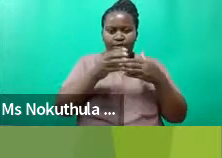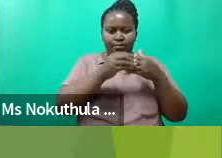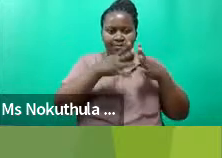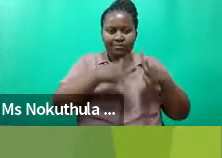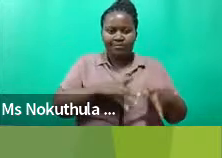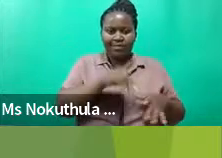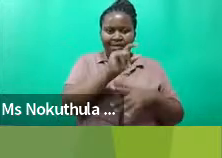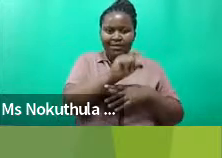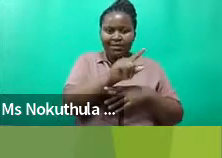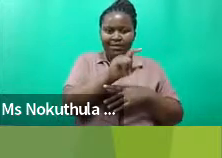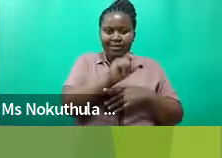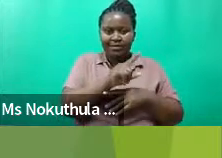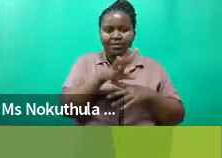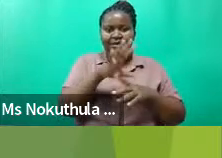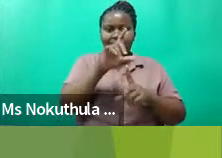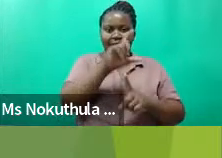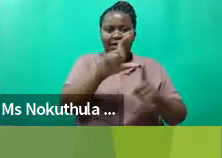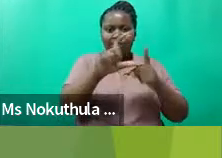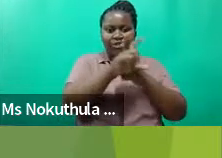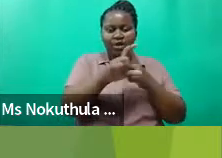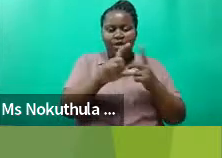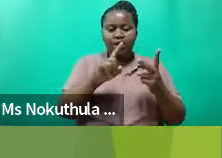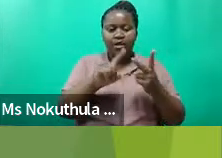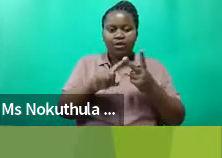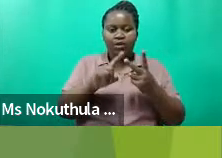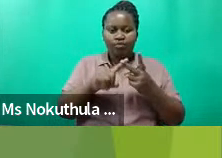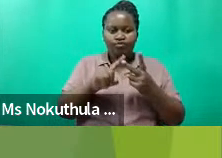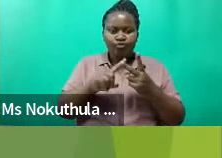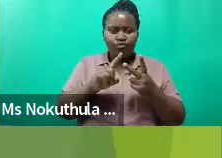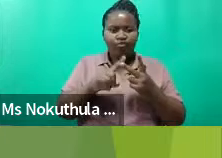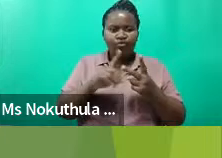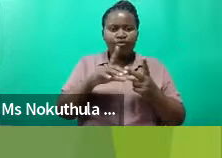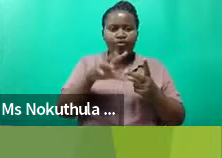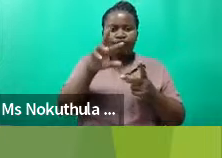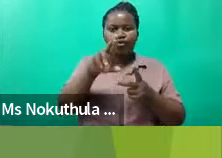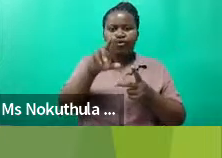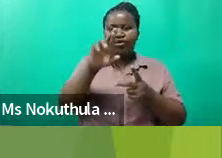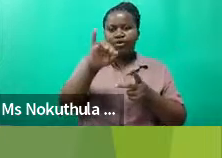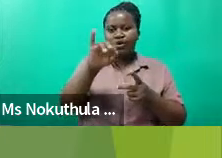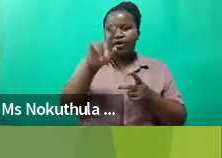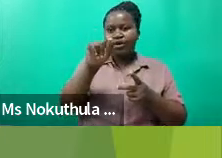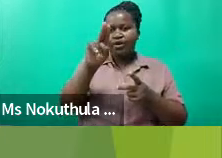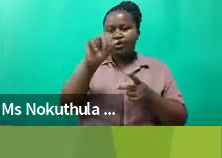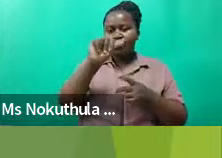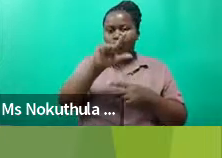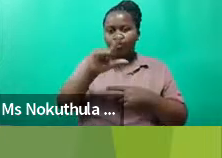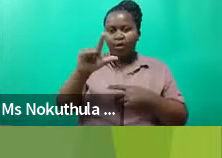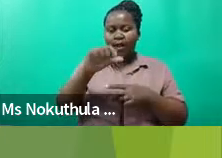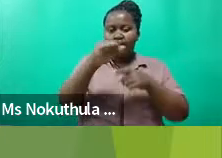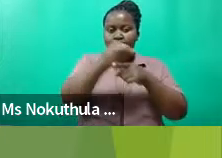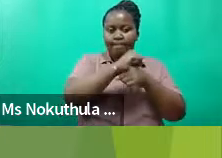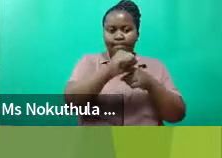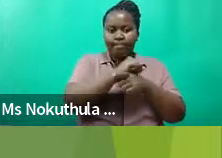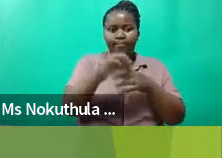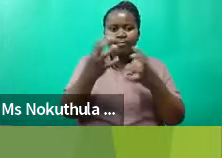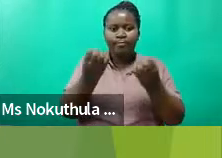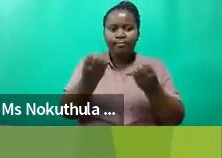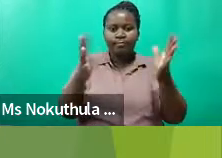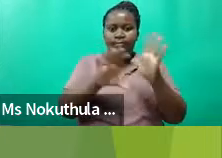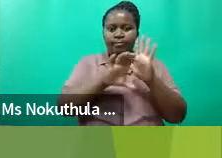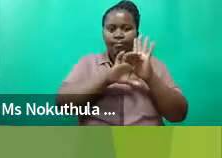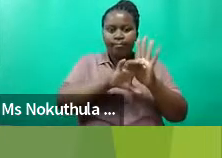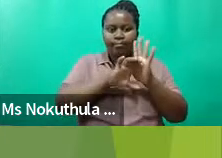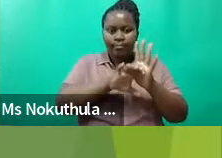coupled with cultural, ritual, and traditional practice. In many instances, people without disabilities often speak